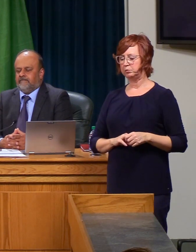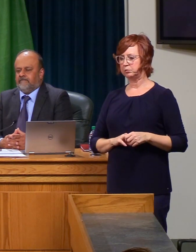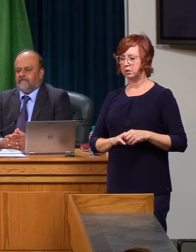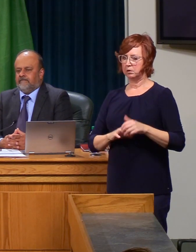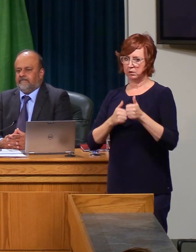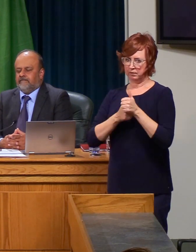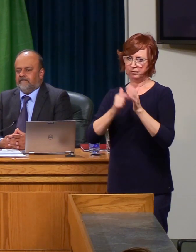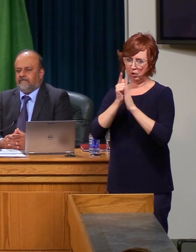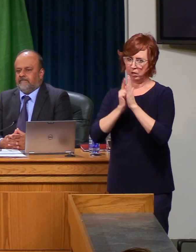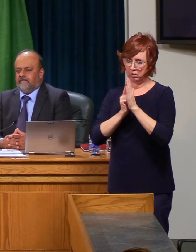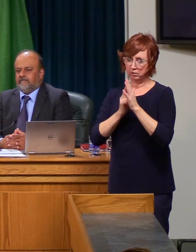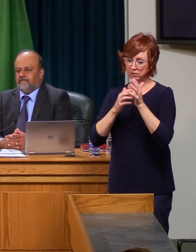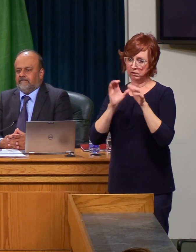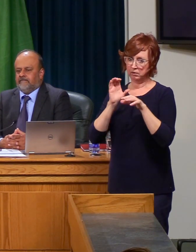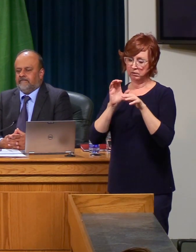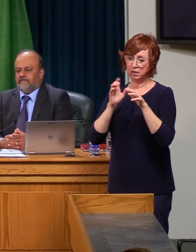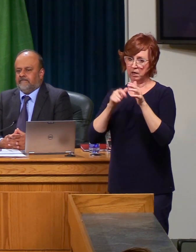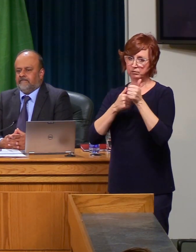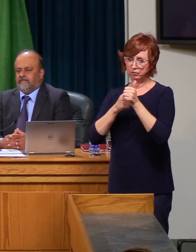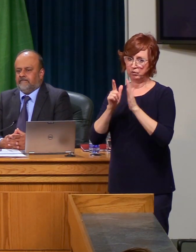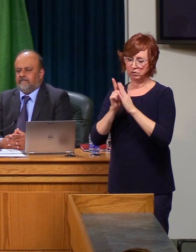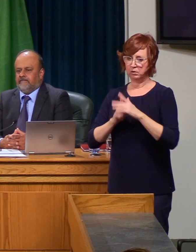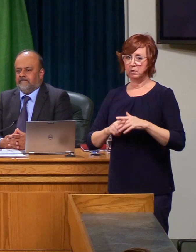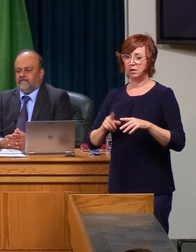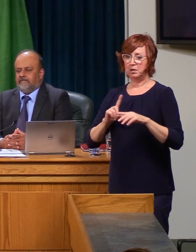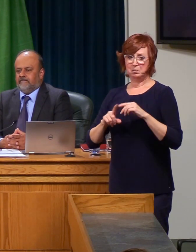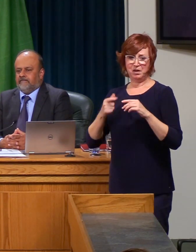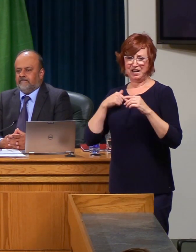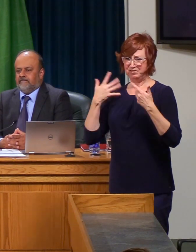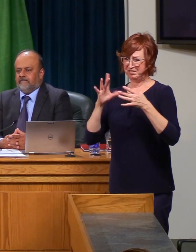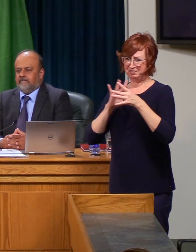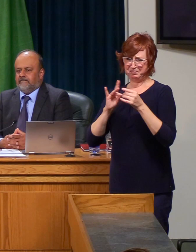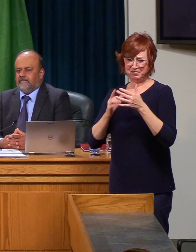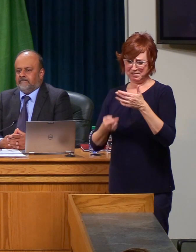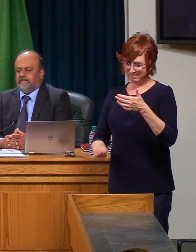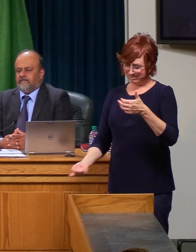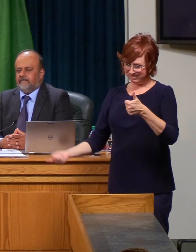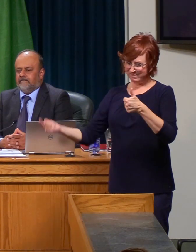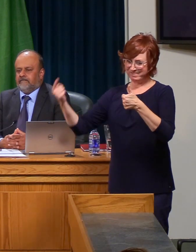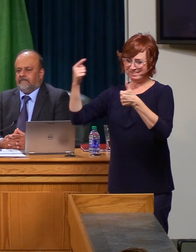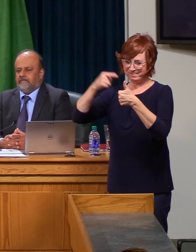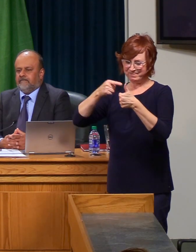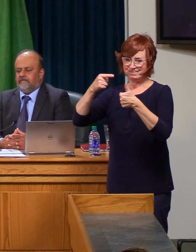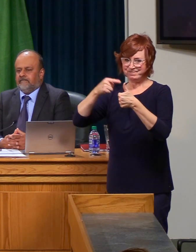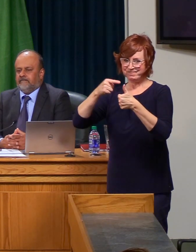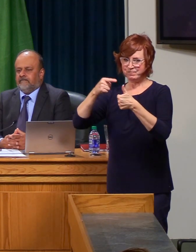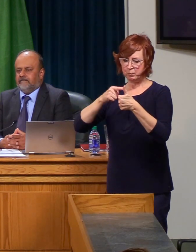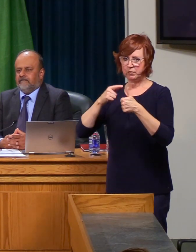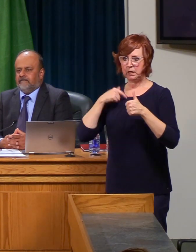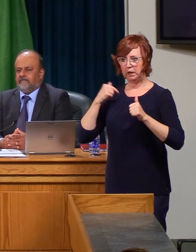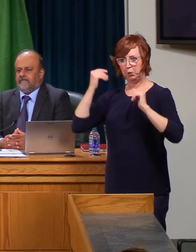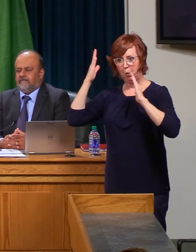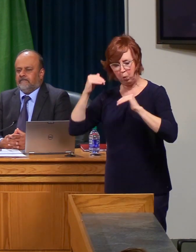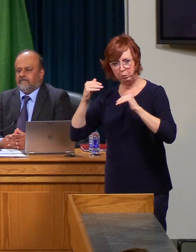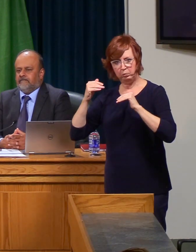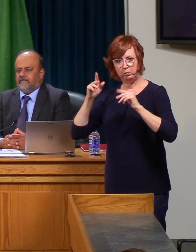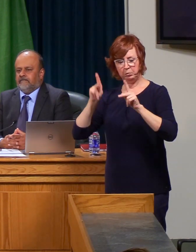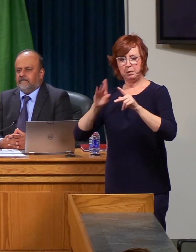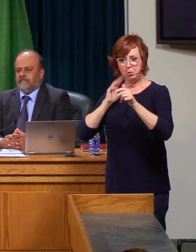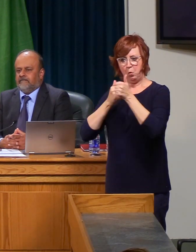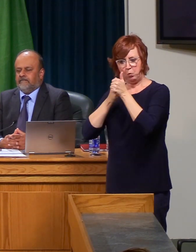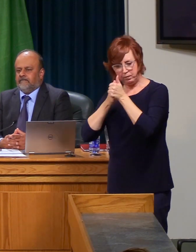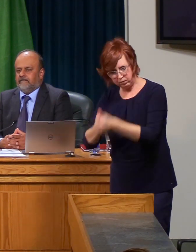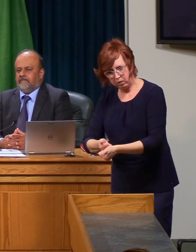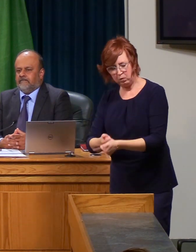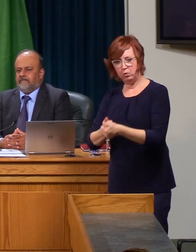But as I have said earlier, it is truly my sincere hope that people will comply with this, and by far